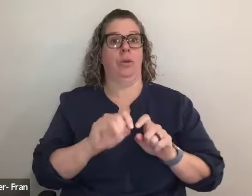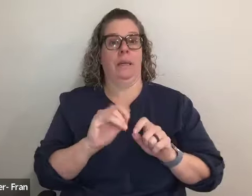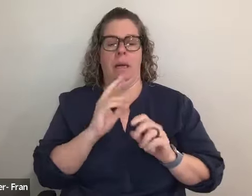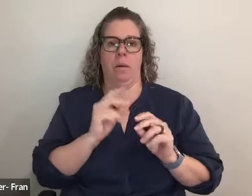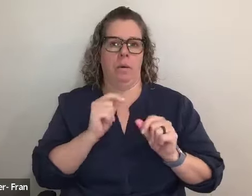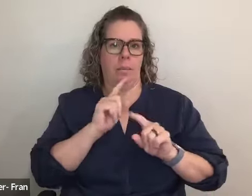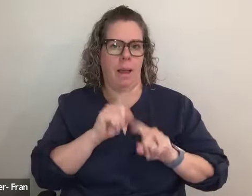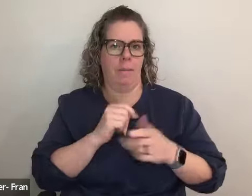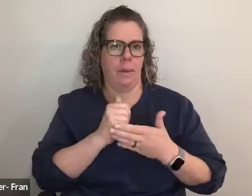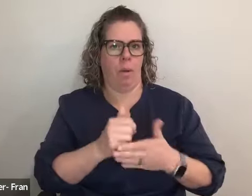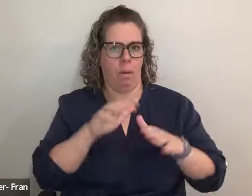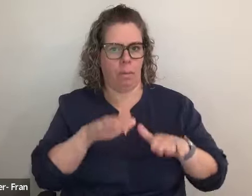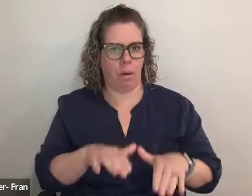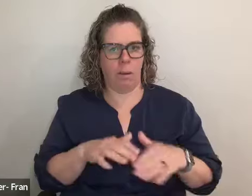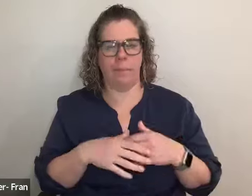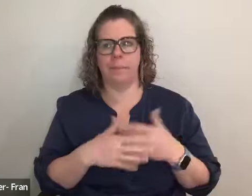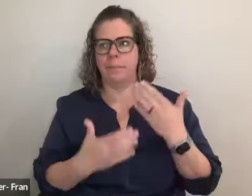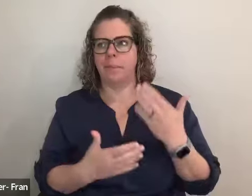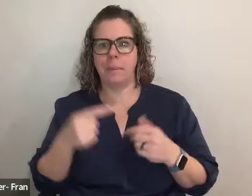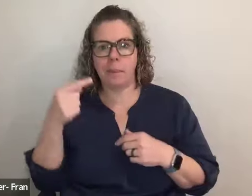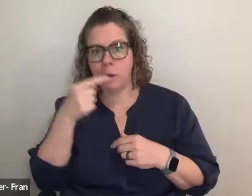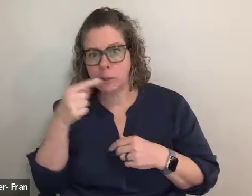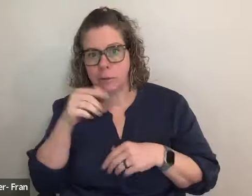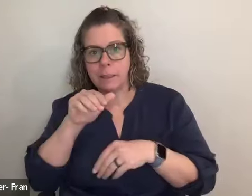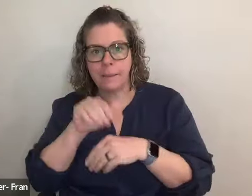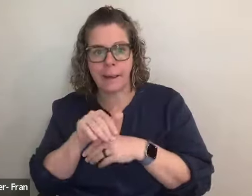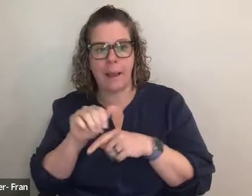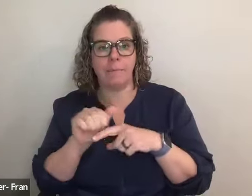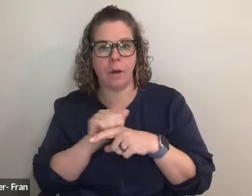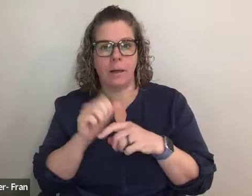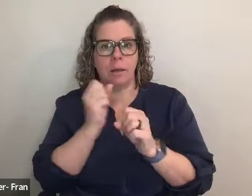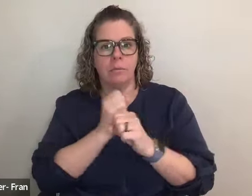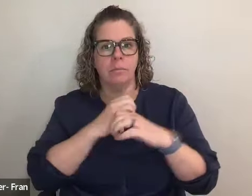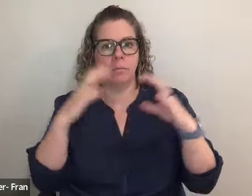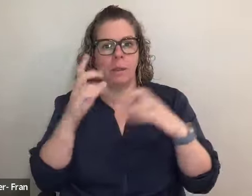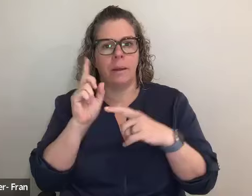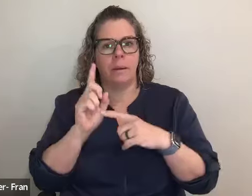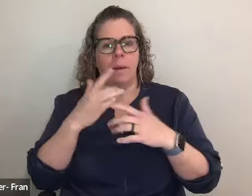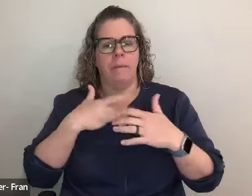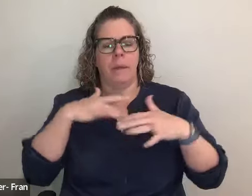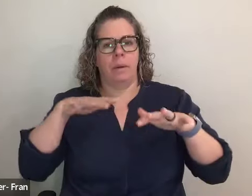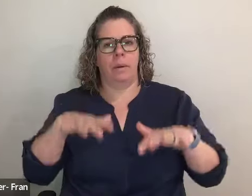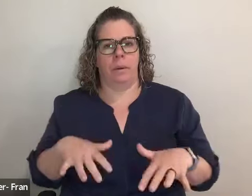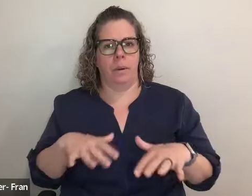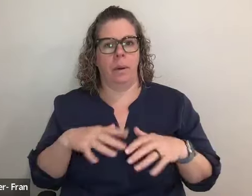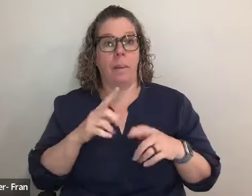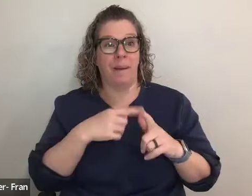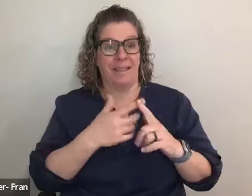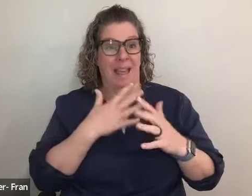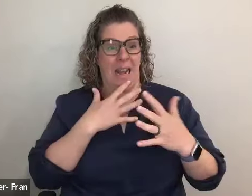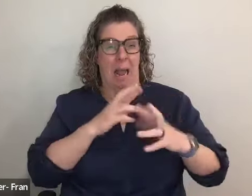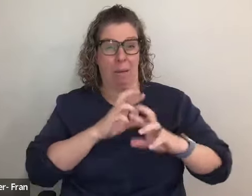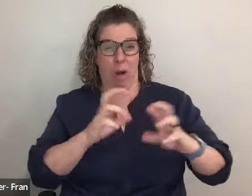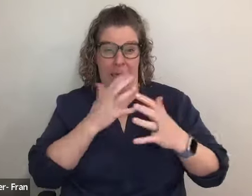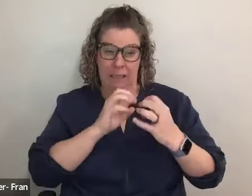your eyes closed, but driving to work, or anytime you're alone for a few moments, tying it to